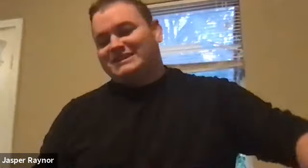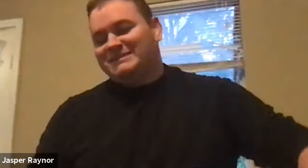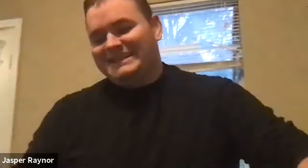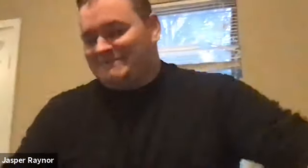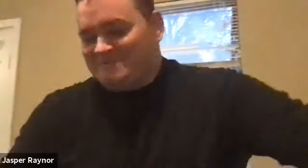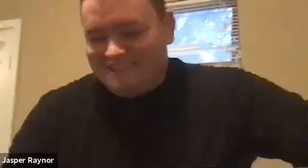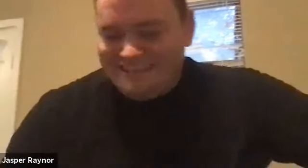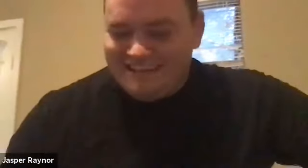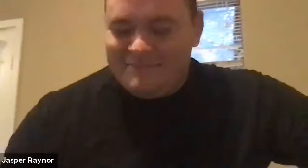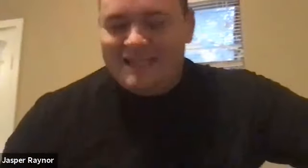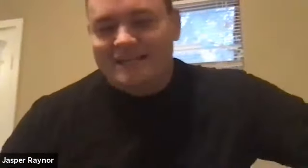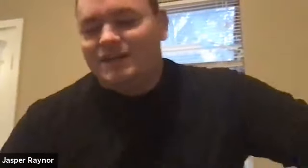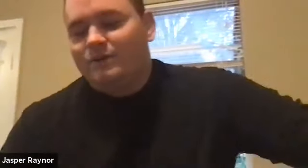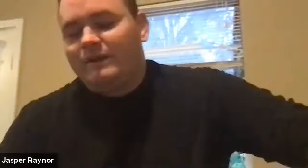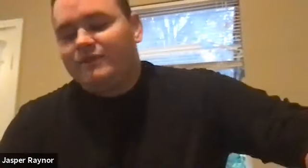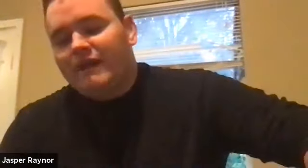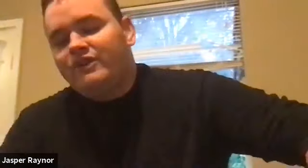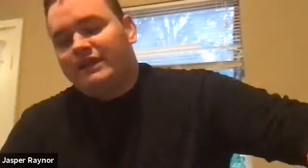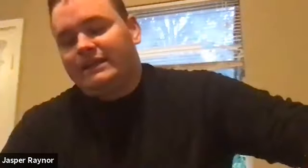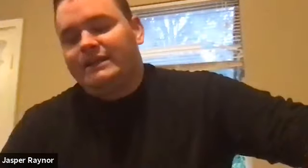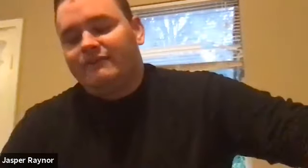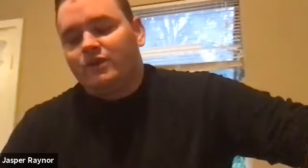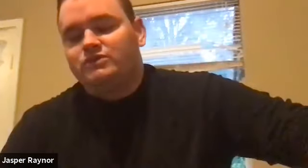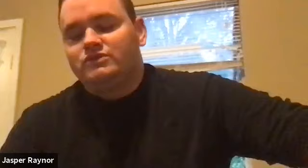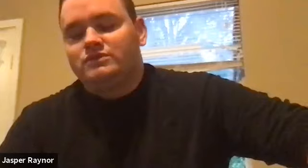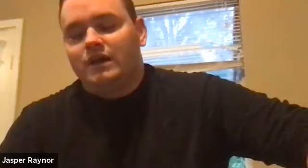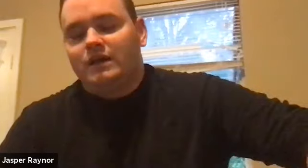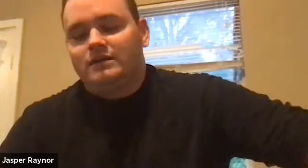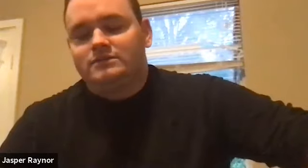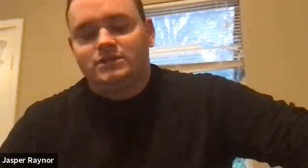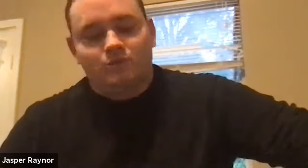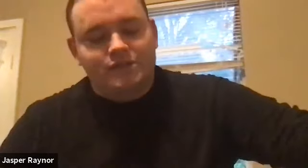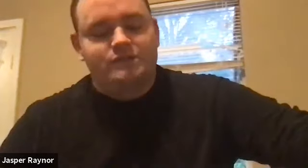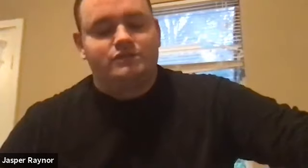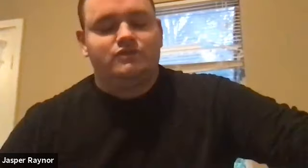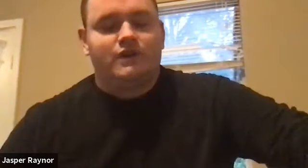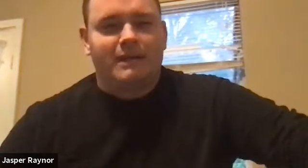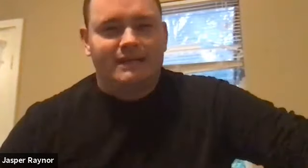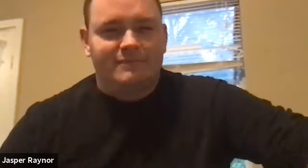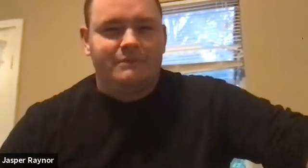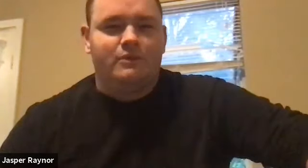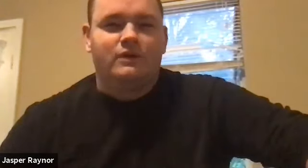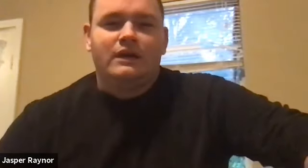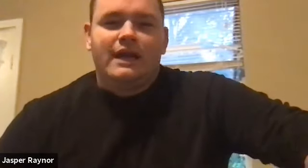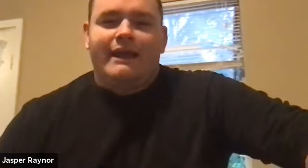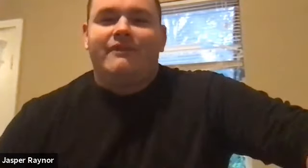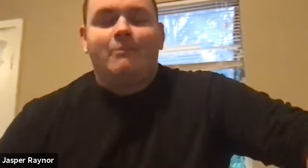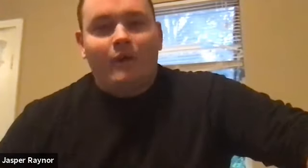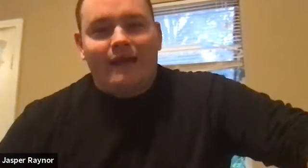man. But yeah, so if you're ever in a deaf culture situation, you're surrounded by deaf people, and they point out the